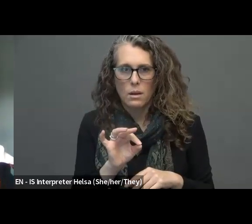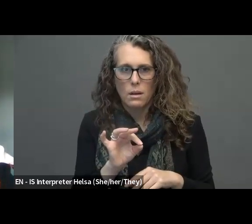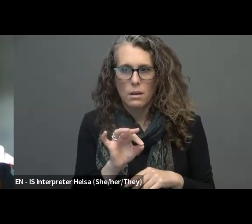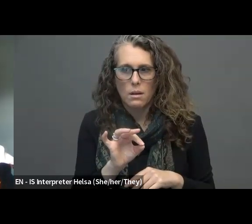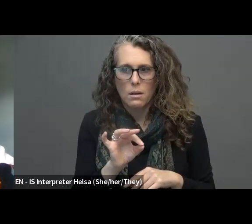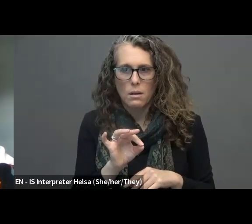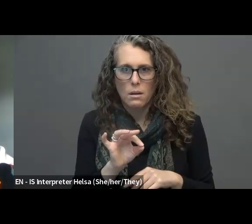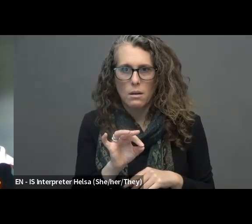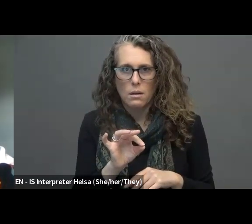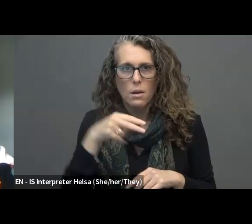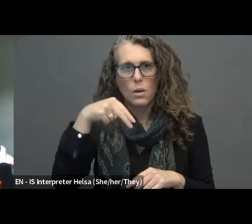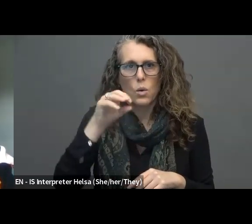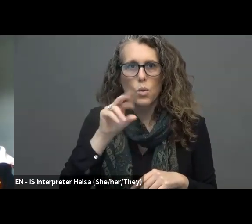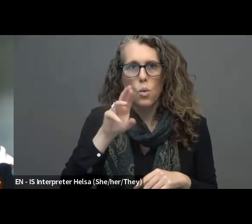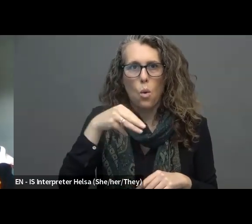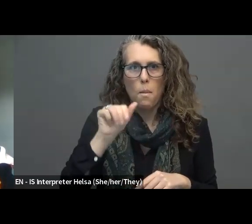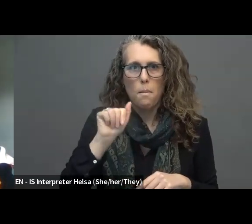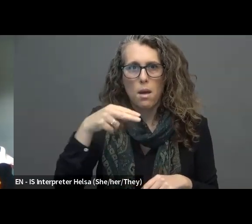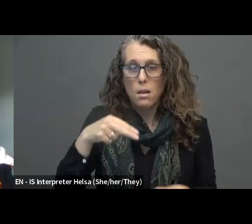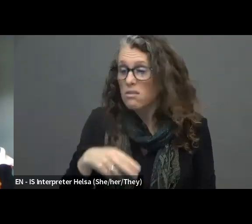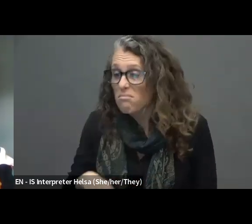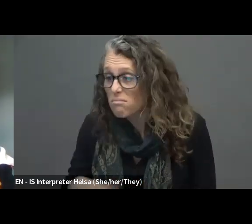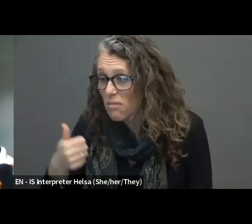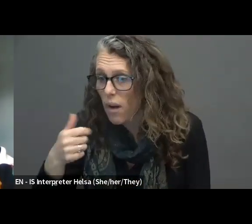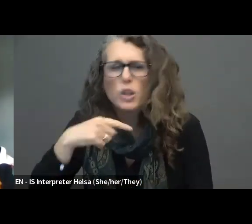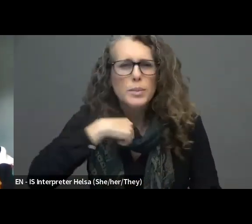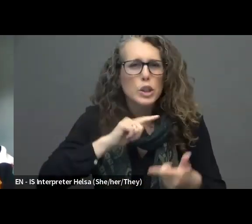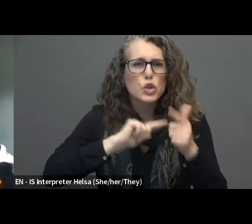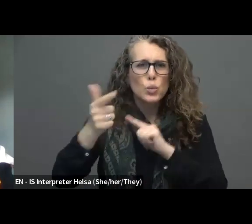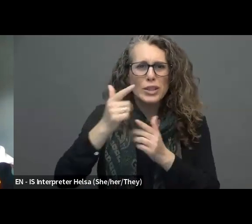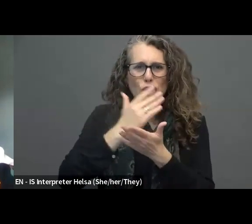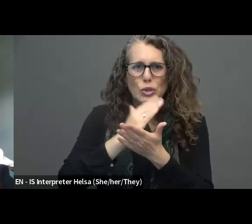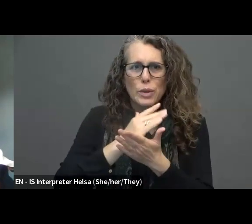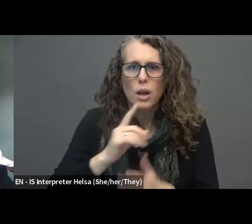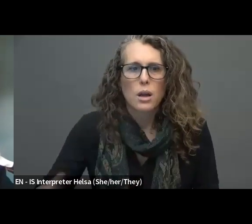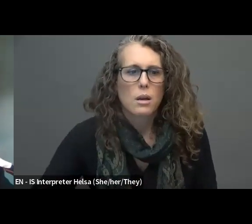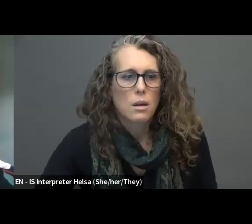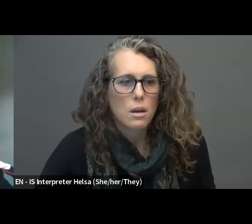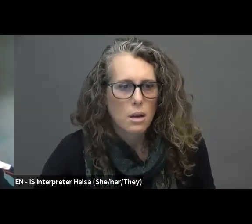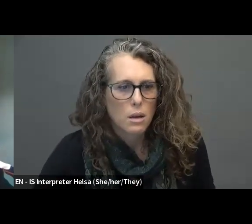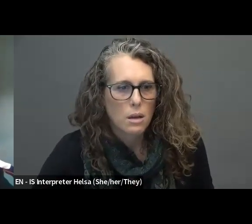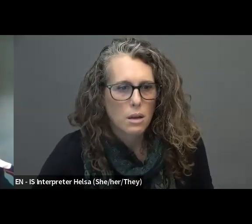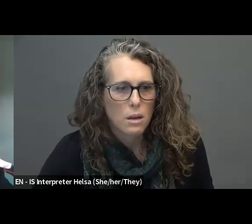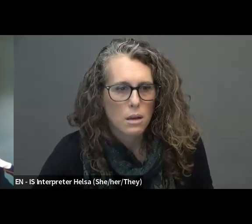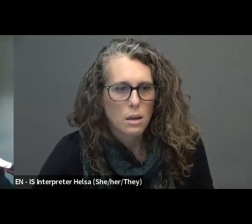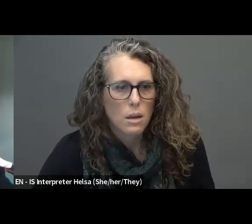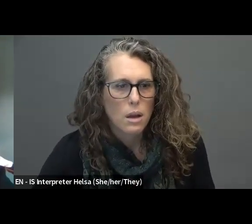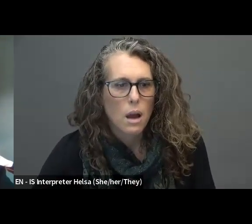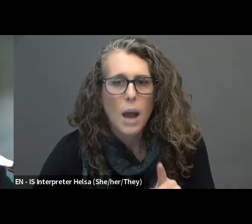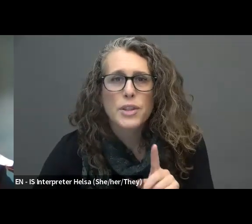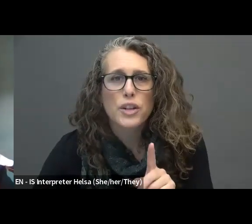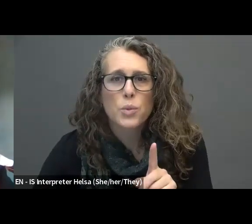Verhest. I don't know. Norman, please. Yeah, thank you. I liked it very much, but